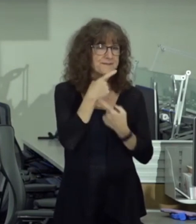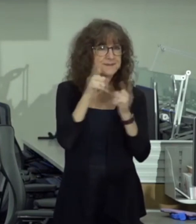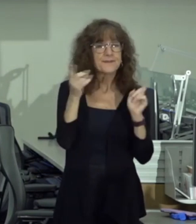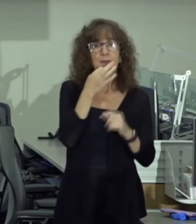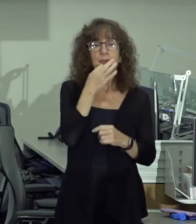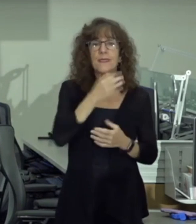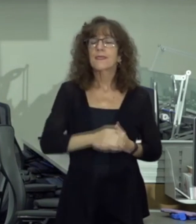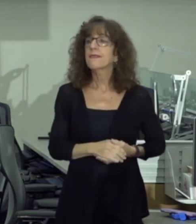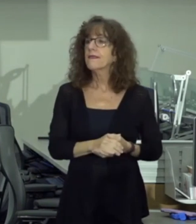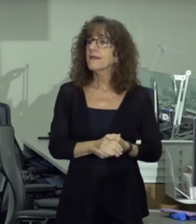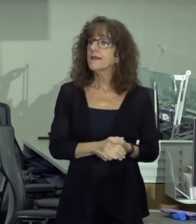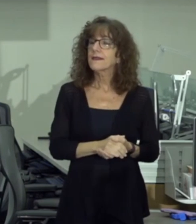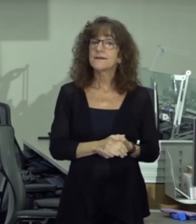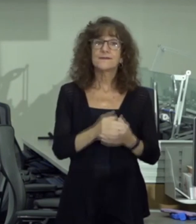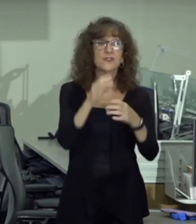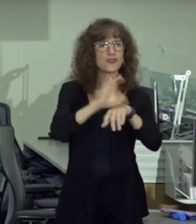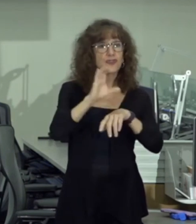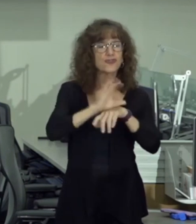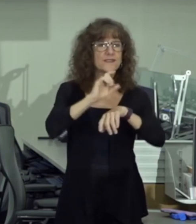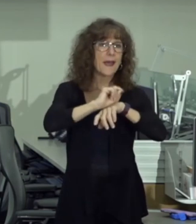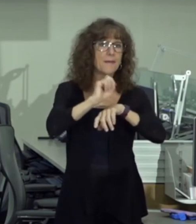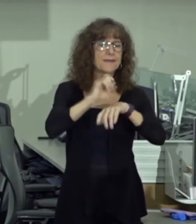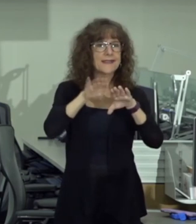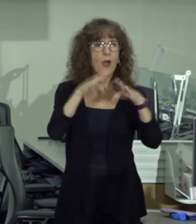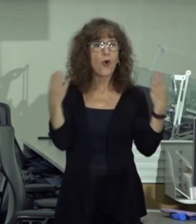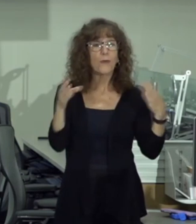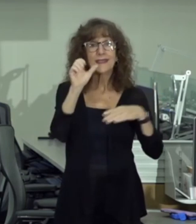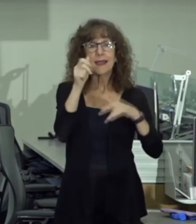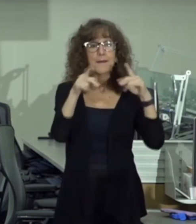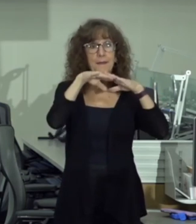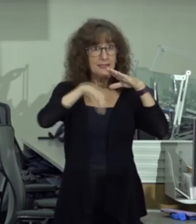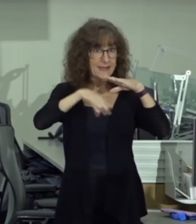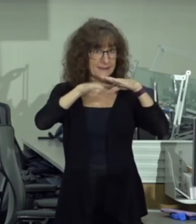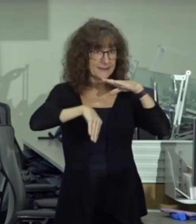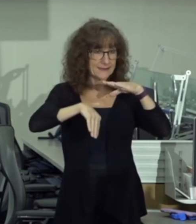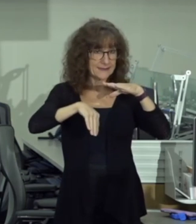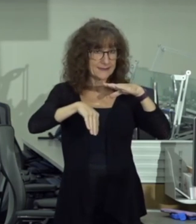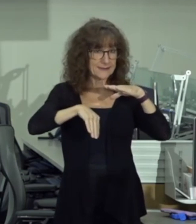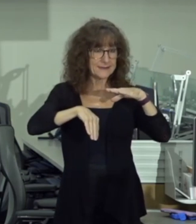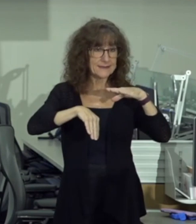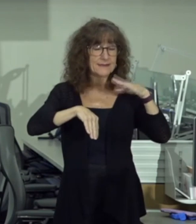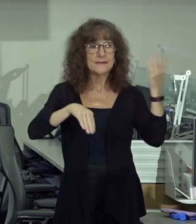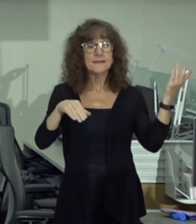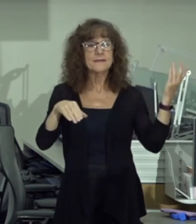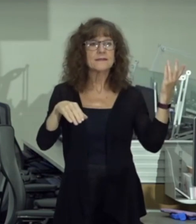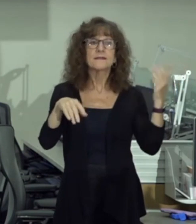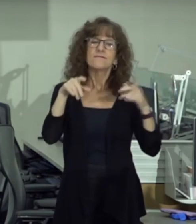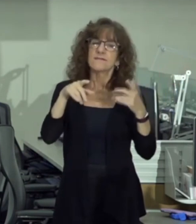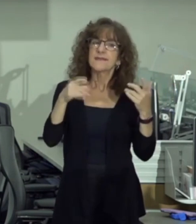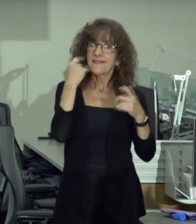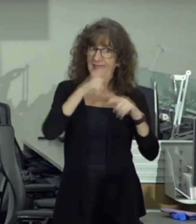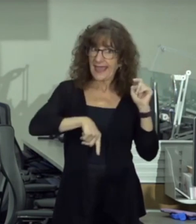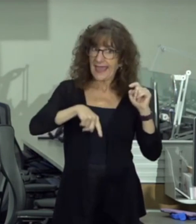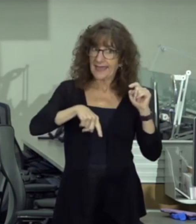that. Houses of worship can open for gatherings of 10 people or less. Otherwise, they must maintain their online